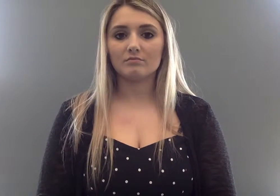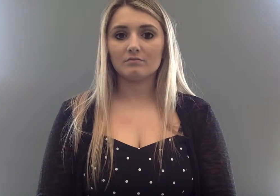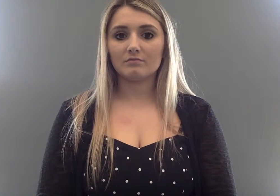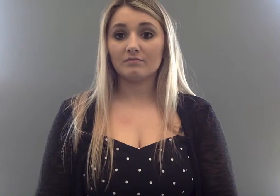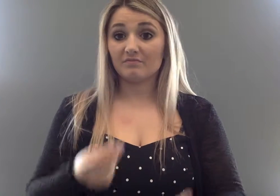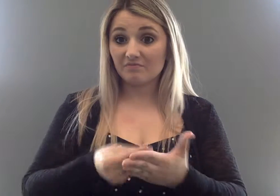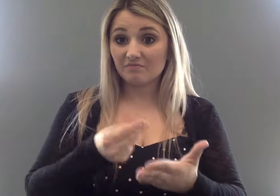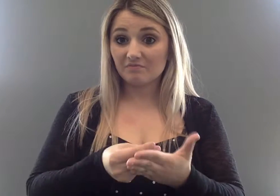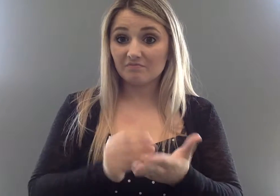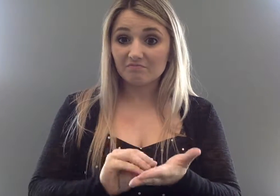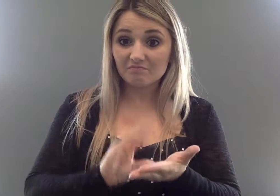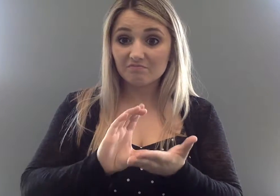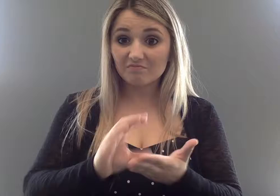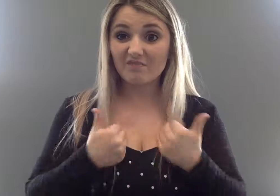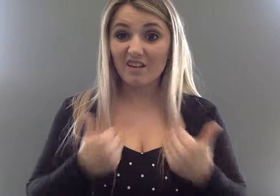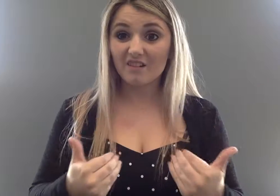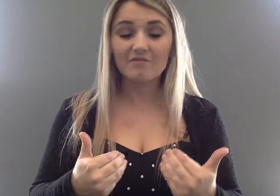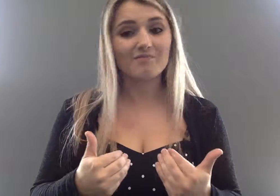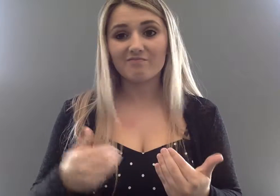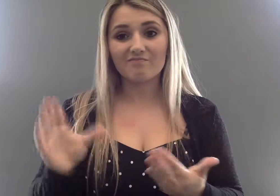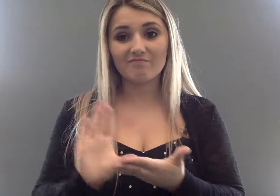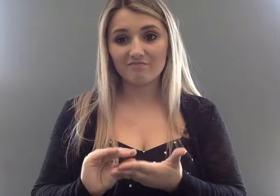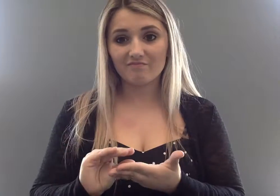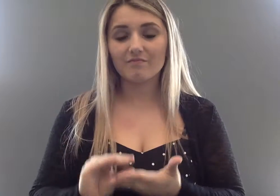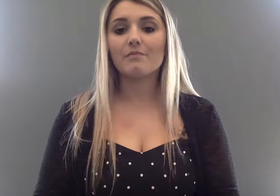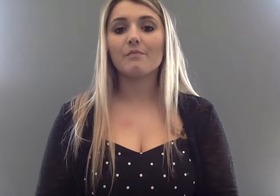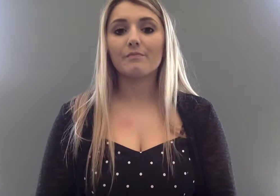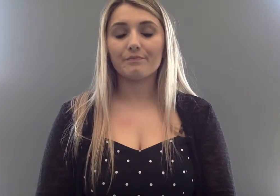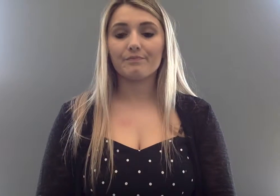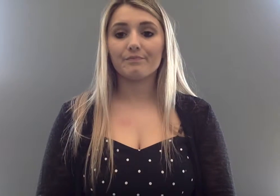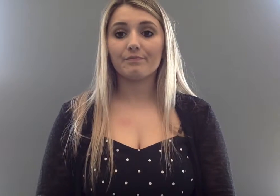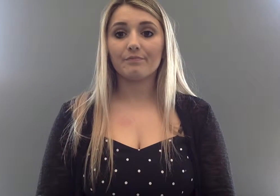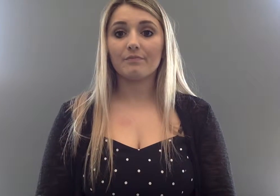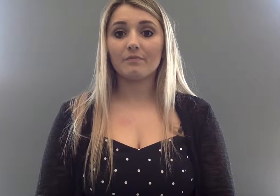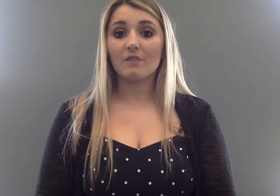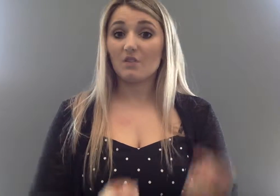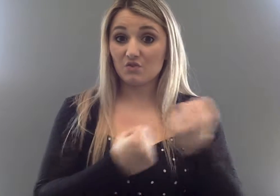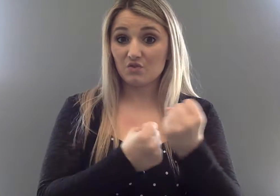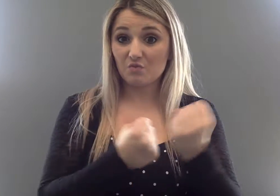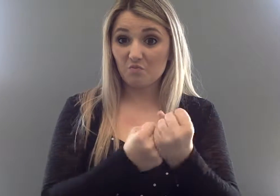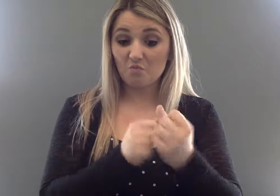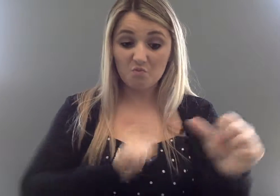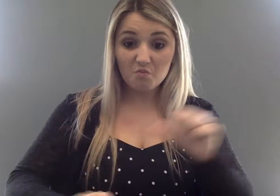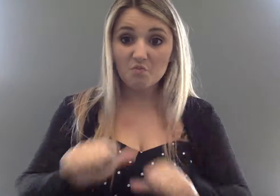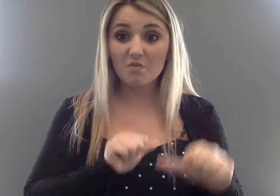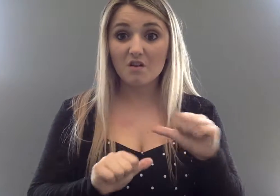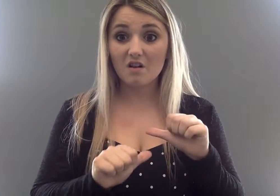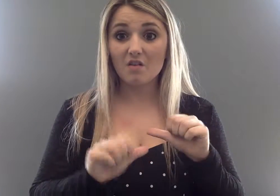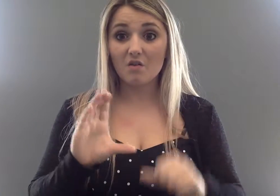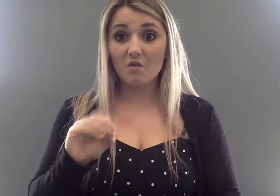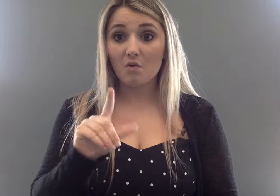with food and ammunition. And also there was a lack of support. We're going to look at a pie